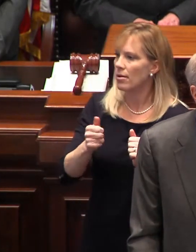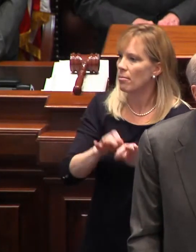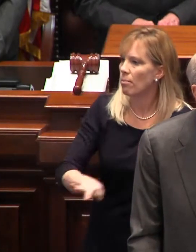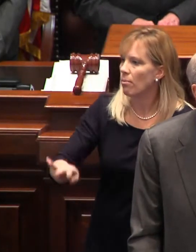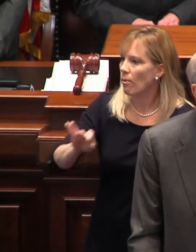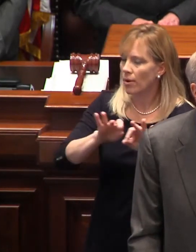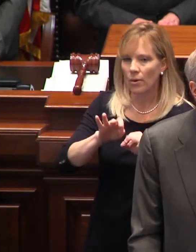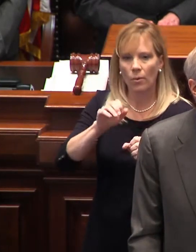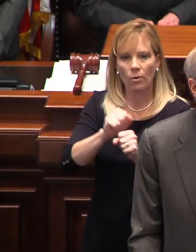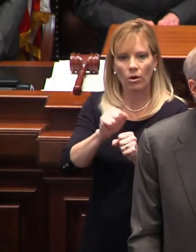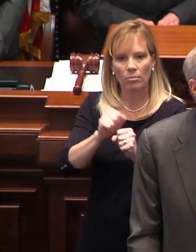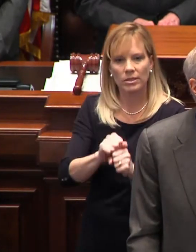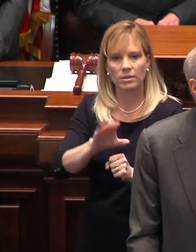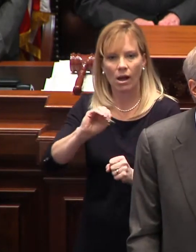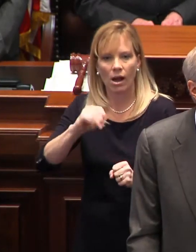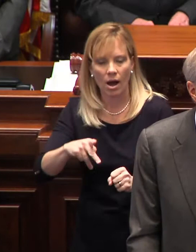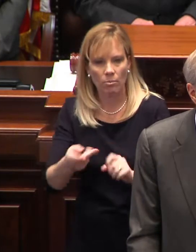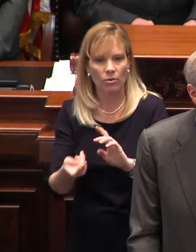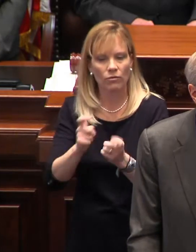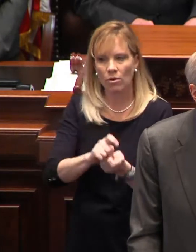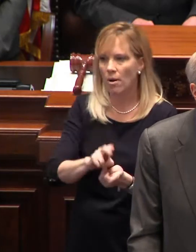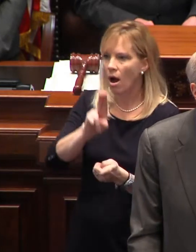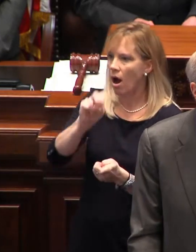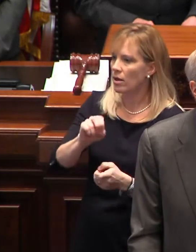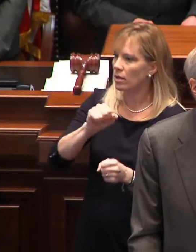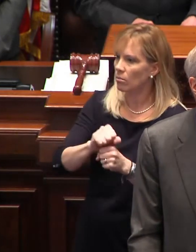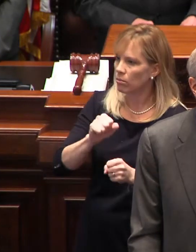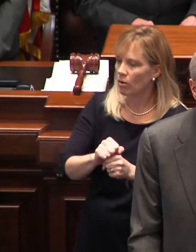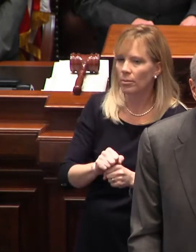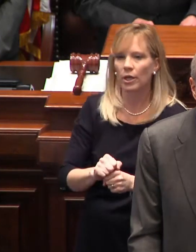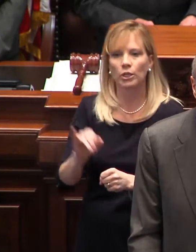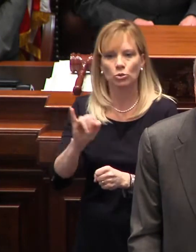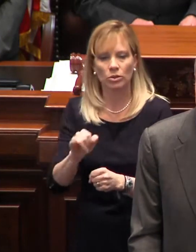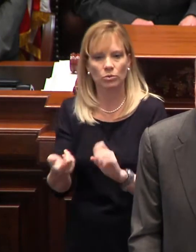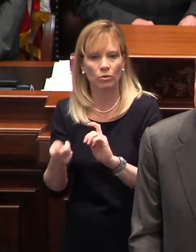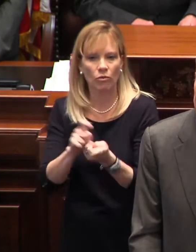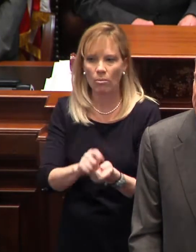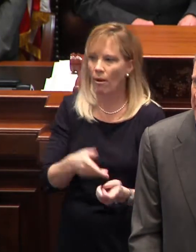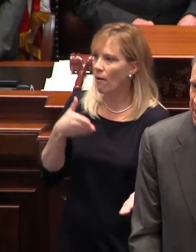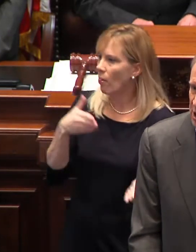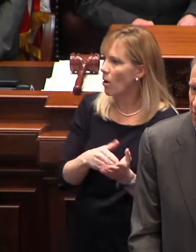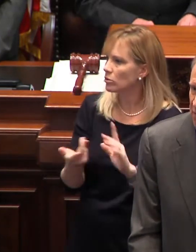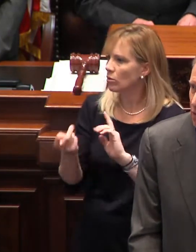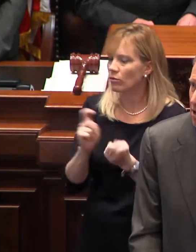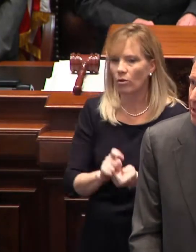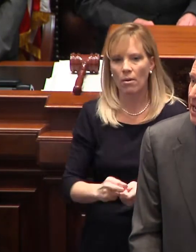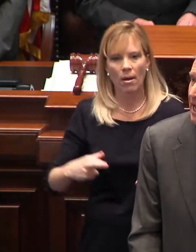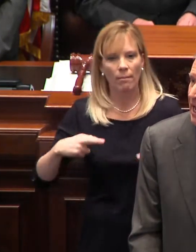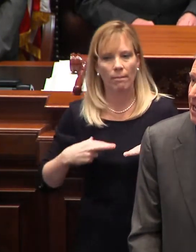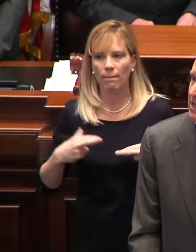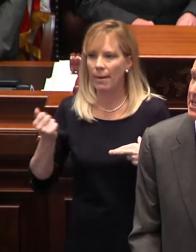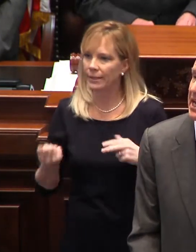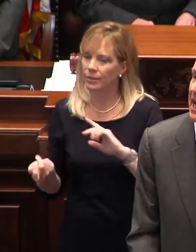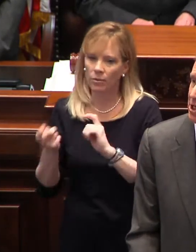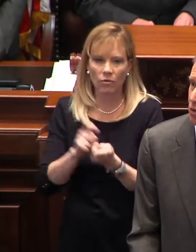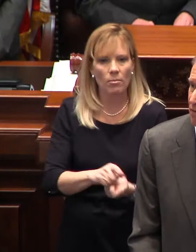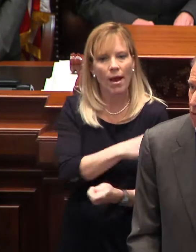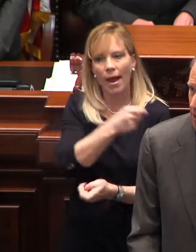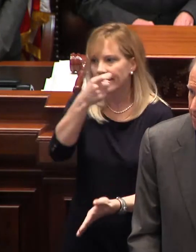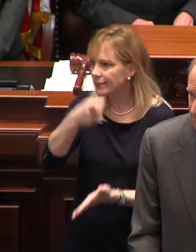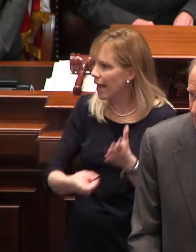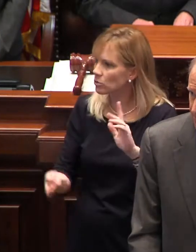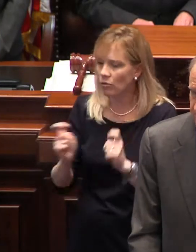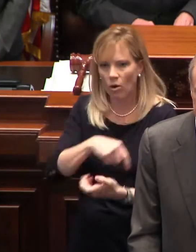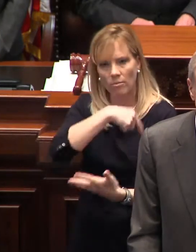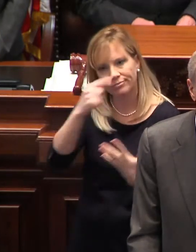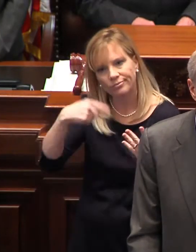compensation reform, unemployment insurance reform, lawsuit reform, pension reform, and tax